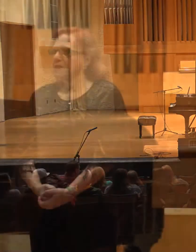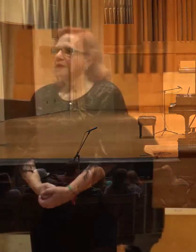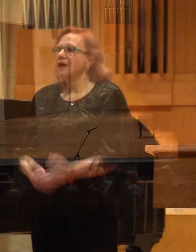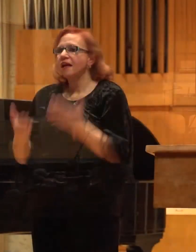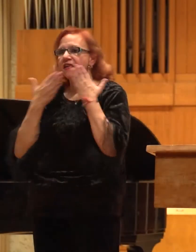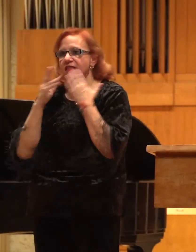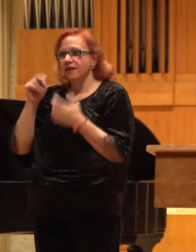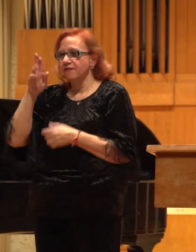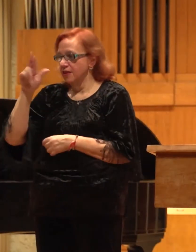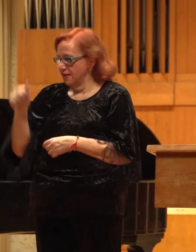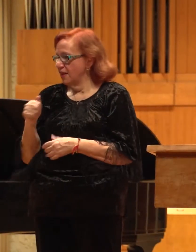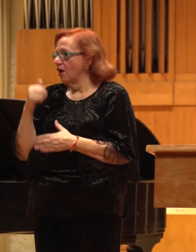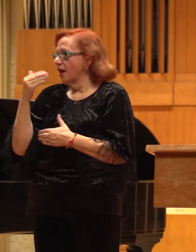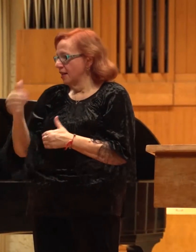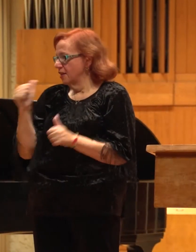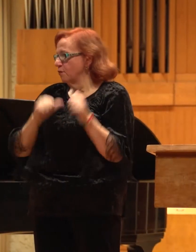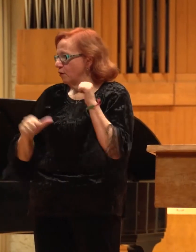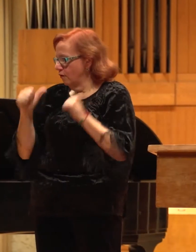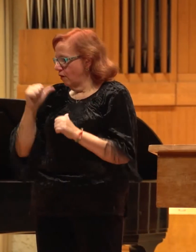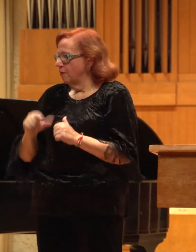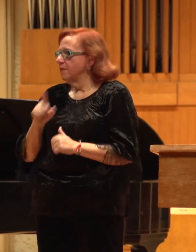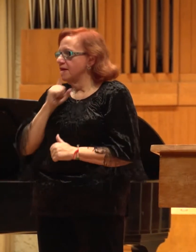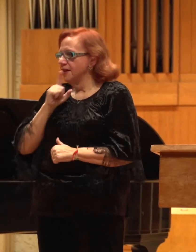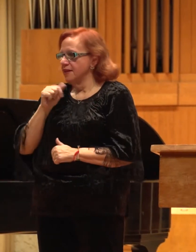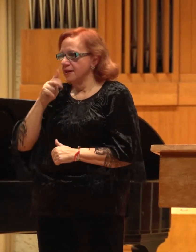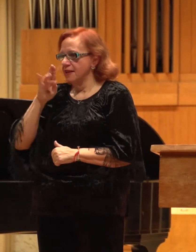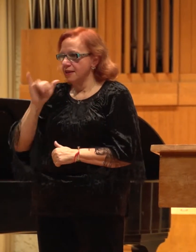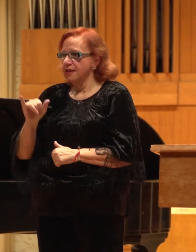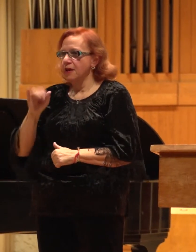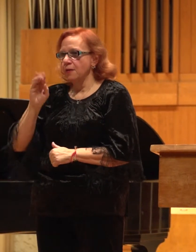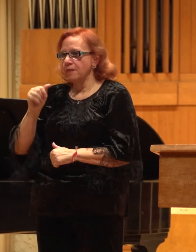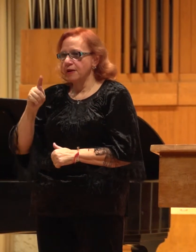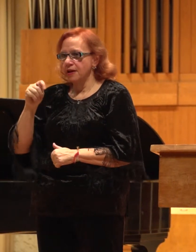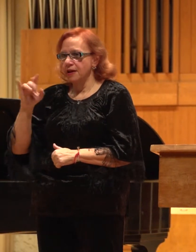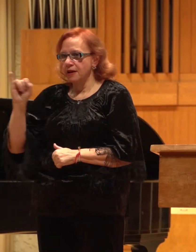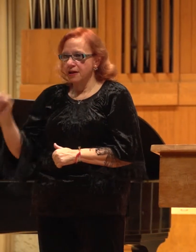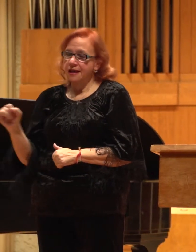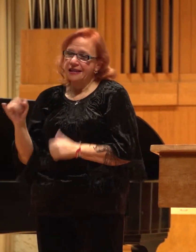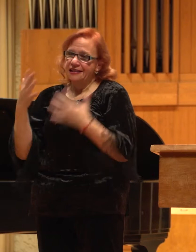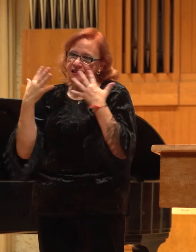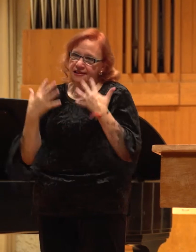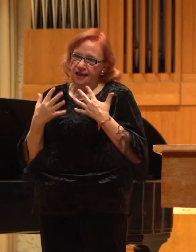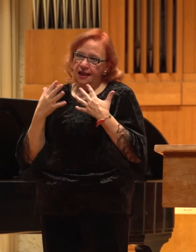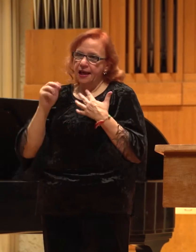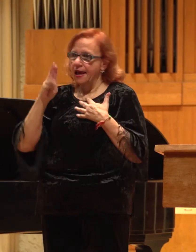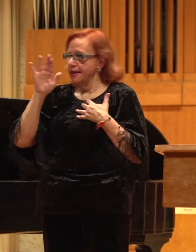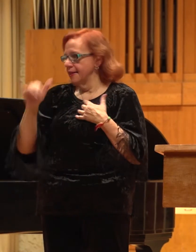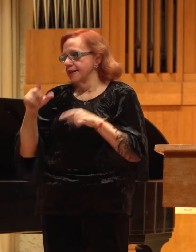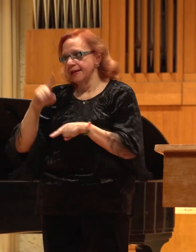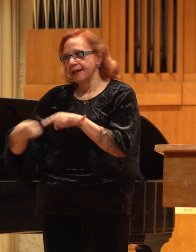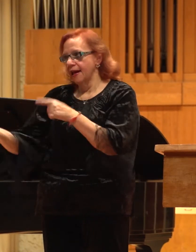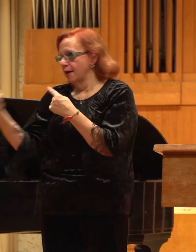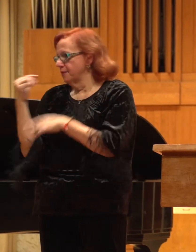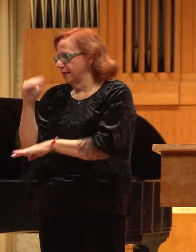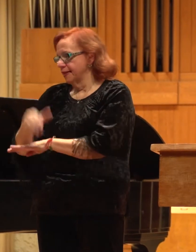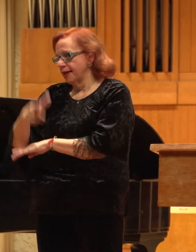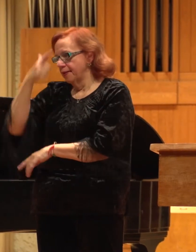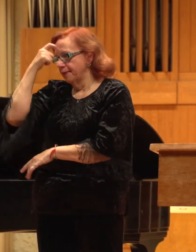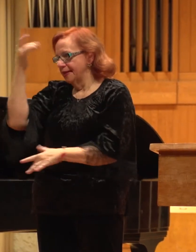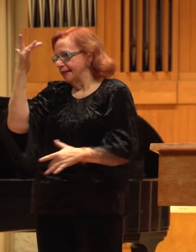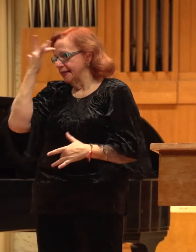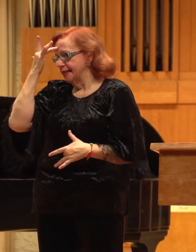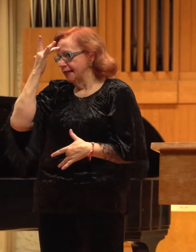Thank you, Vanessa. Our next performer is Anthony Bonini. Unfortunately, Anthony cannot be here tonight due to the